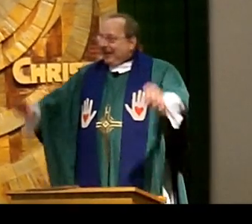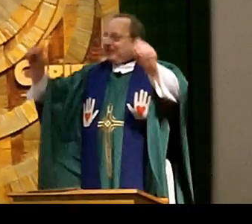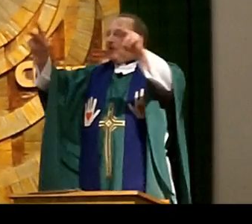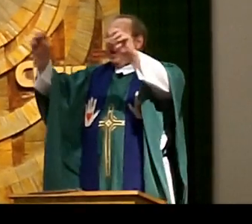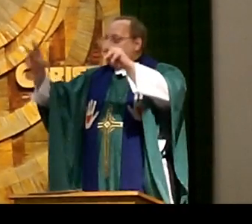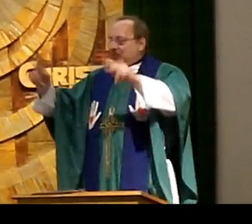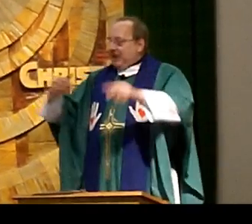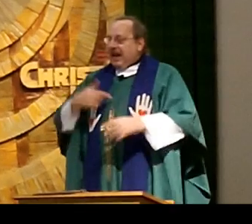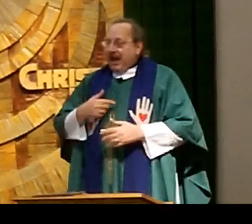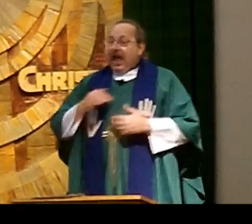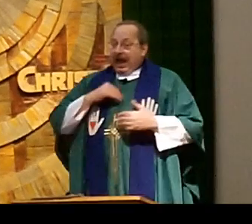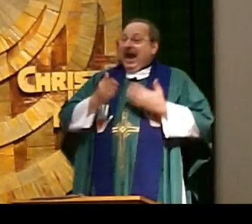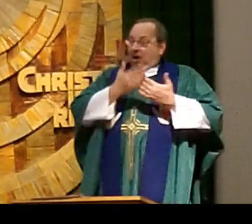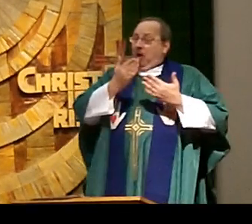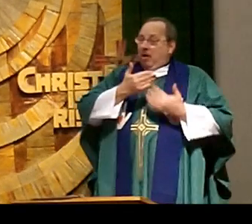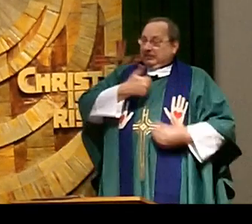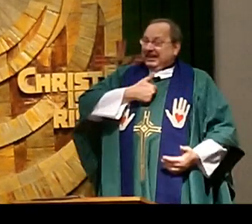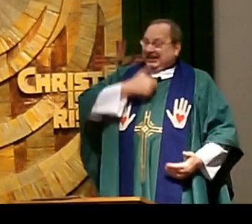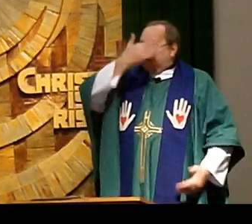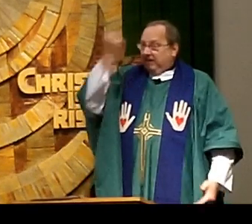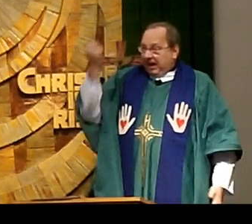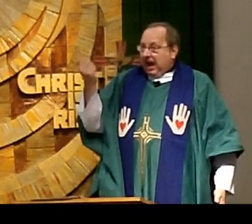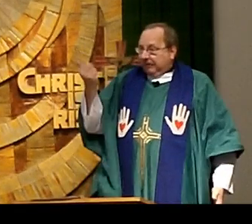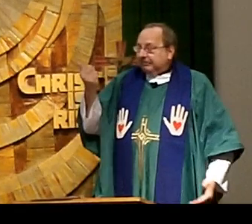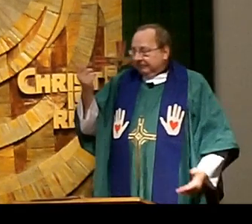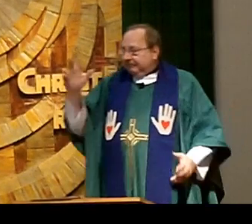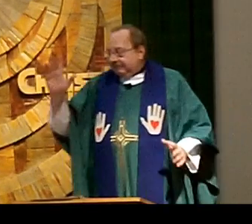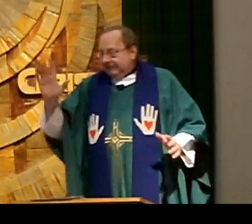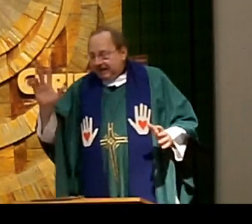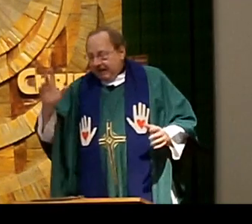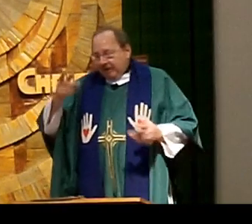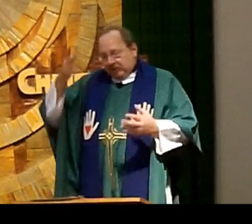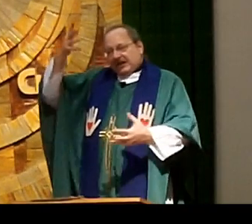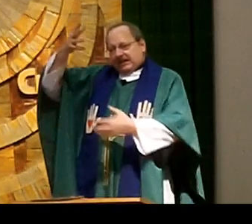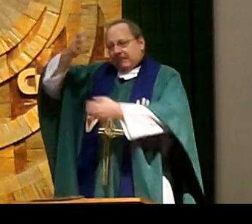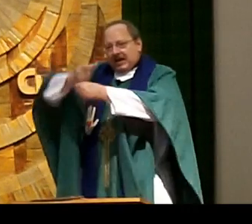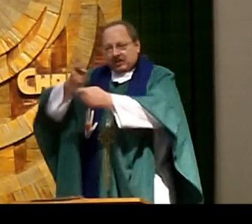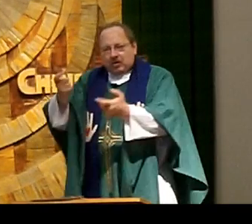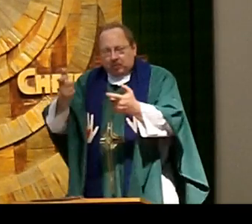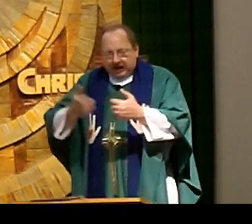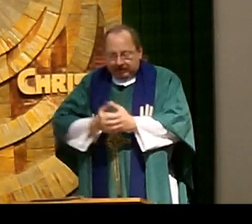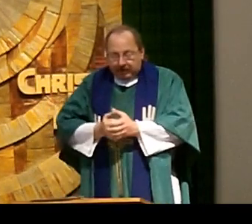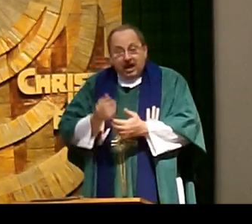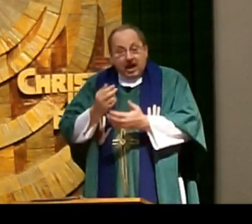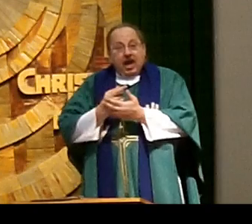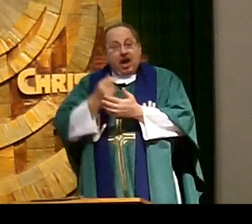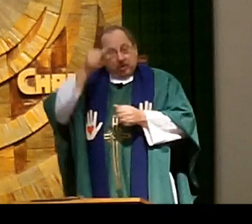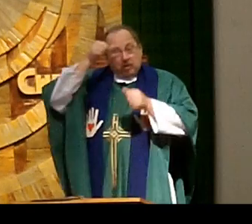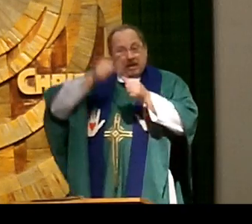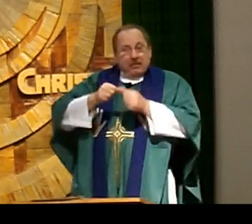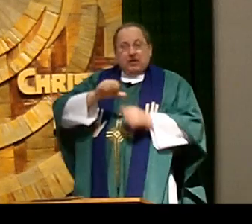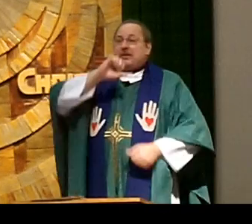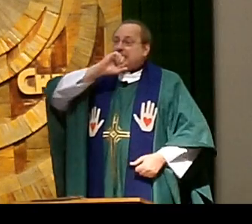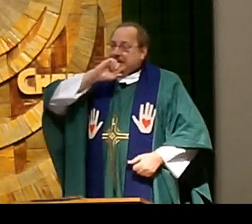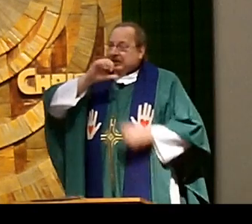It's okay. It's okay. I almost myself forgot. I'll try to summarize it real quick. You remember the